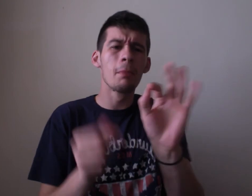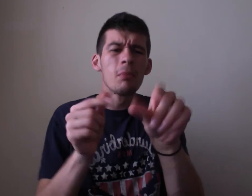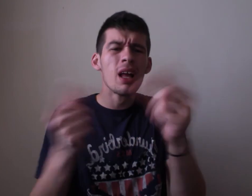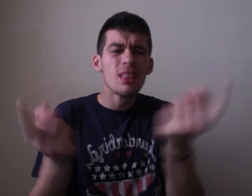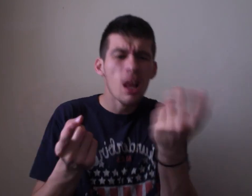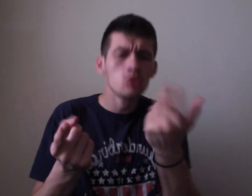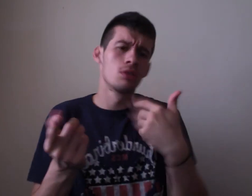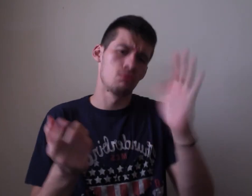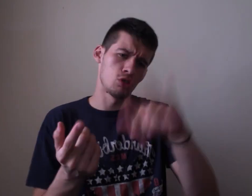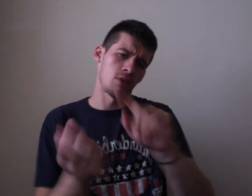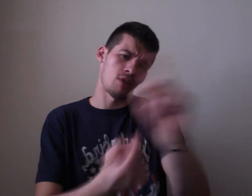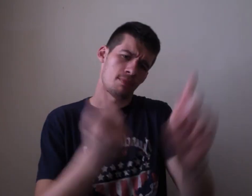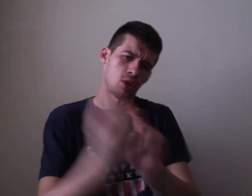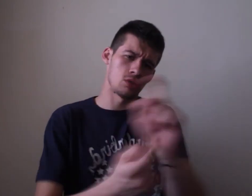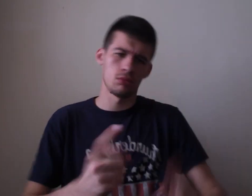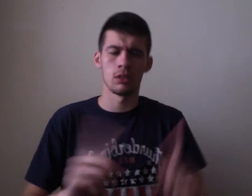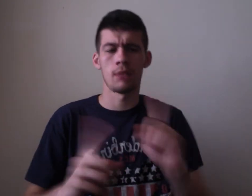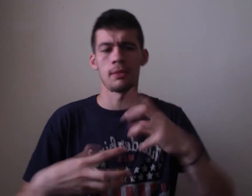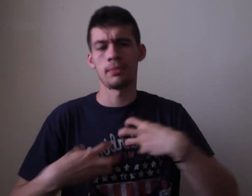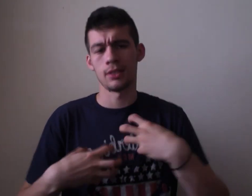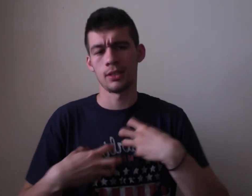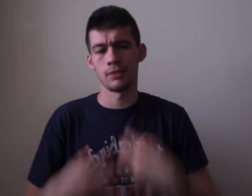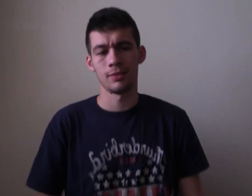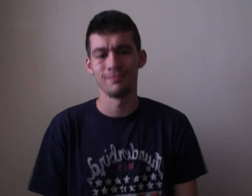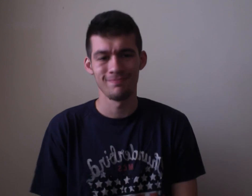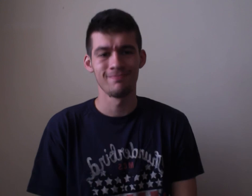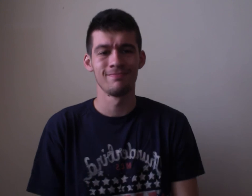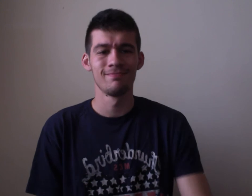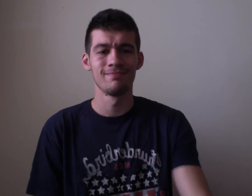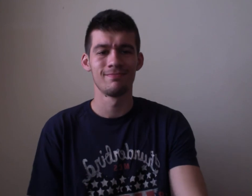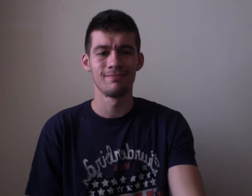and throw in the first pitch for the Dodgers. And I need you to keep a tight rein on